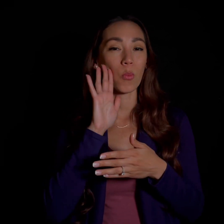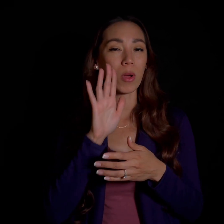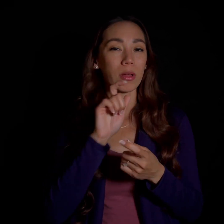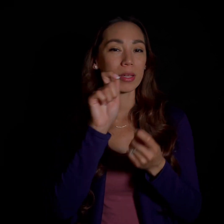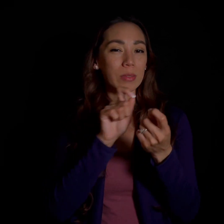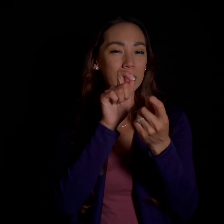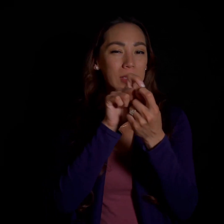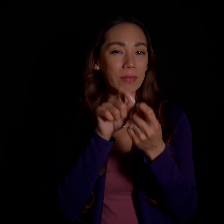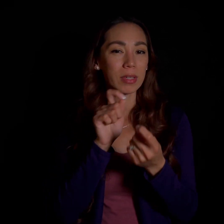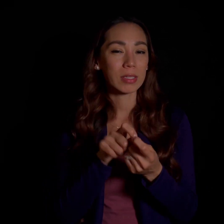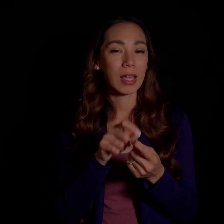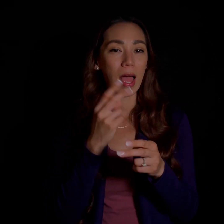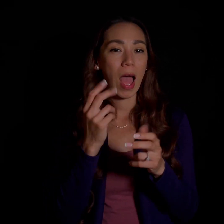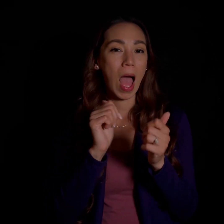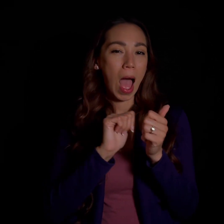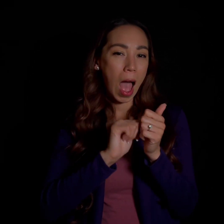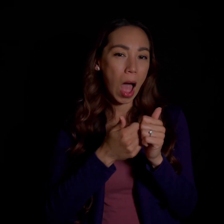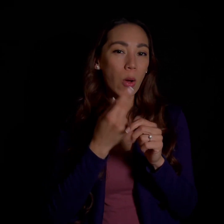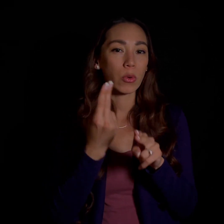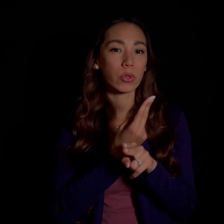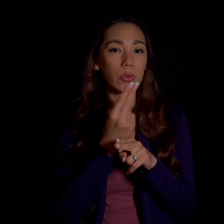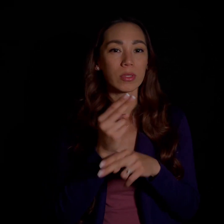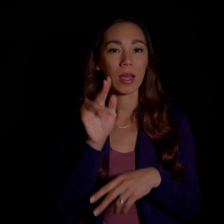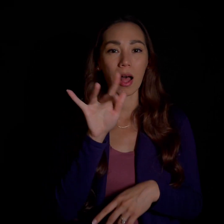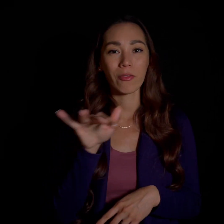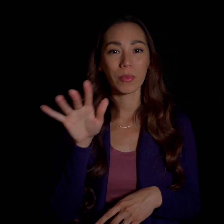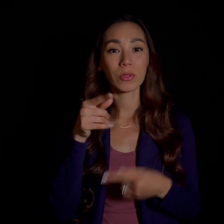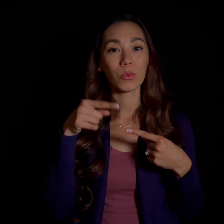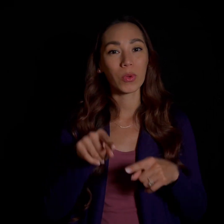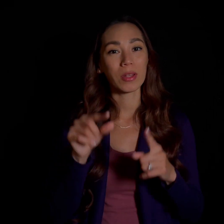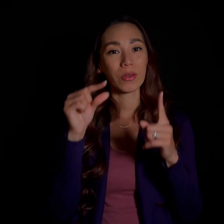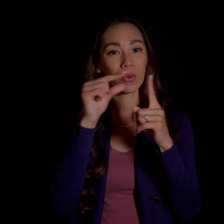over the specifics of how to use the alphabet when creating